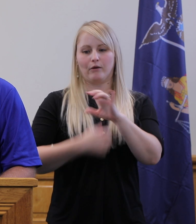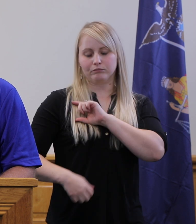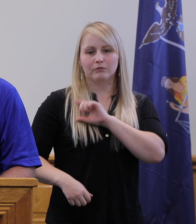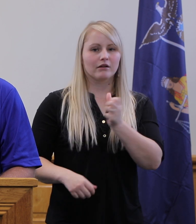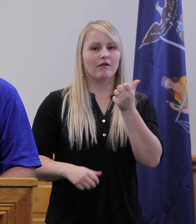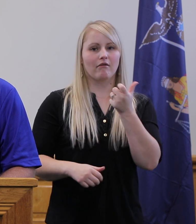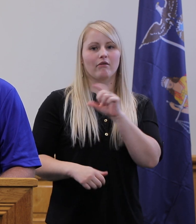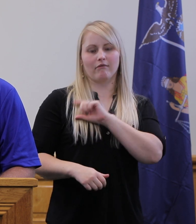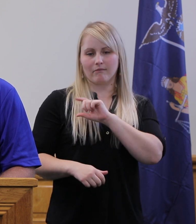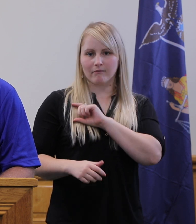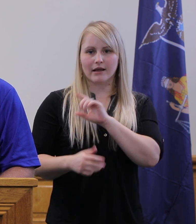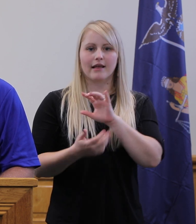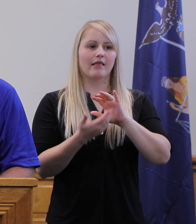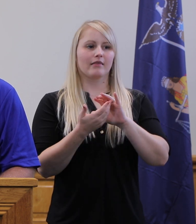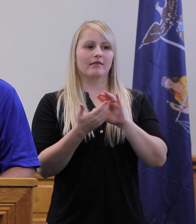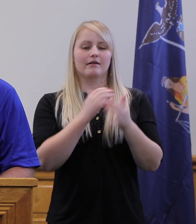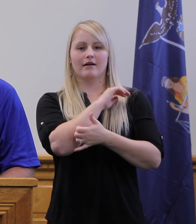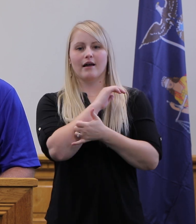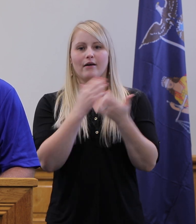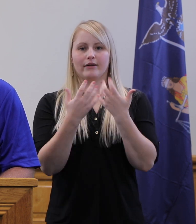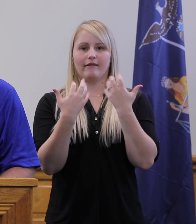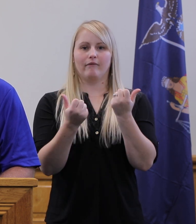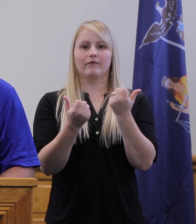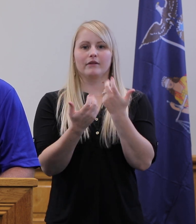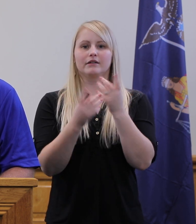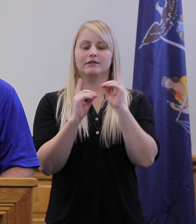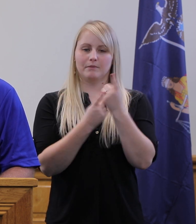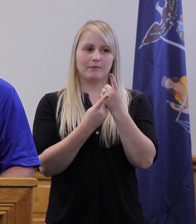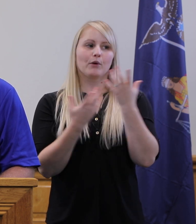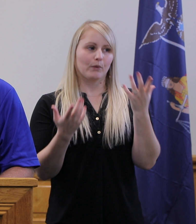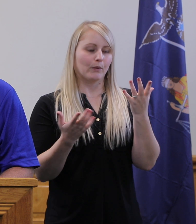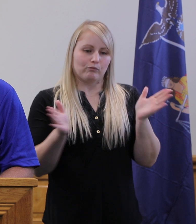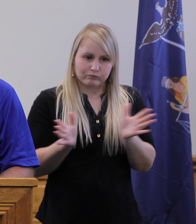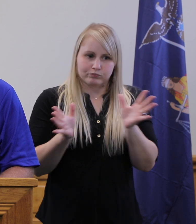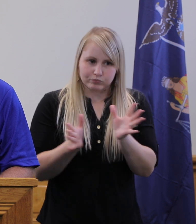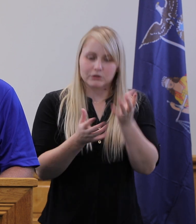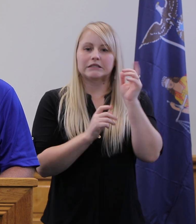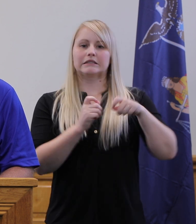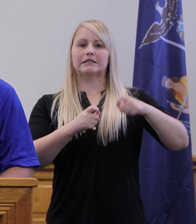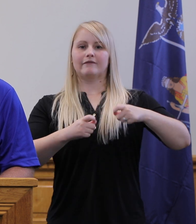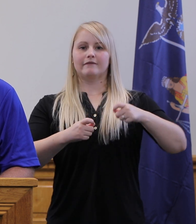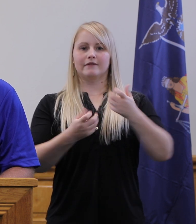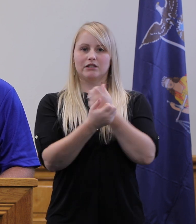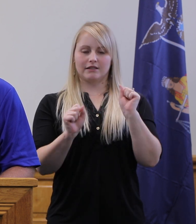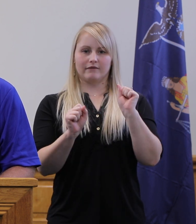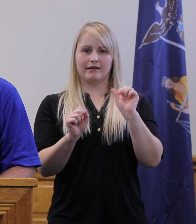enforcement and the County Health Department are working together to encourage people to fish safely and to help stop the spread of the